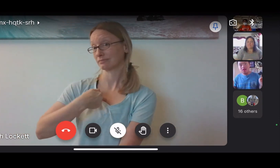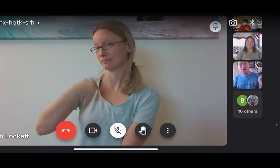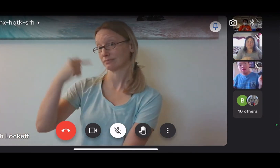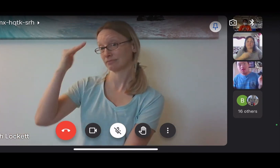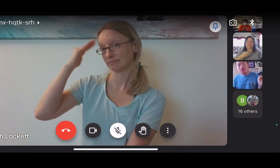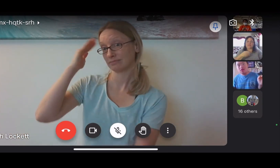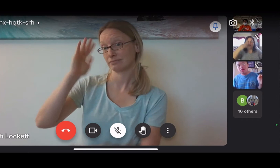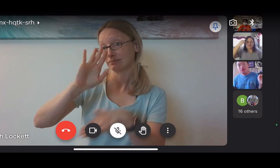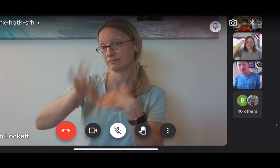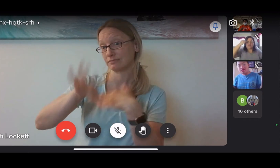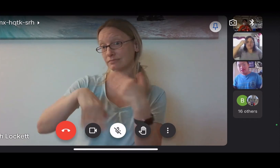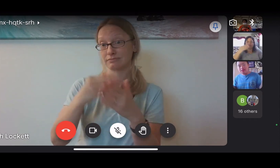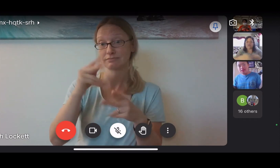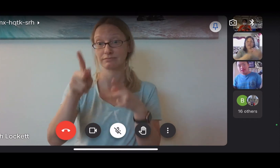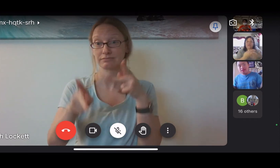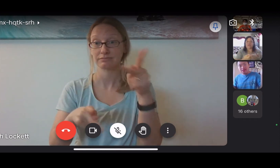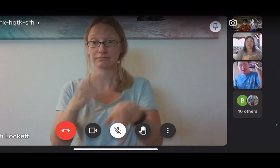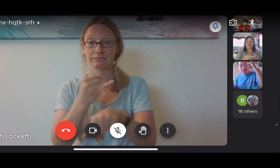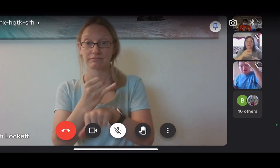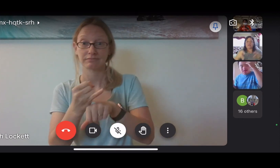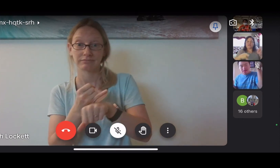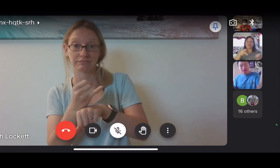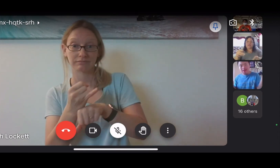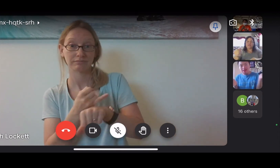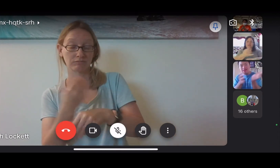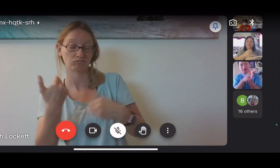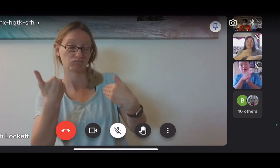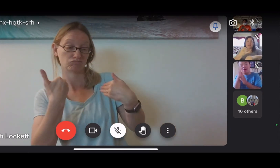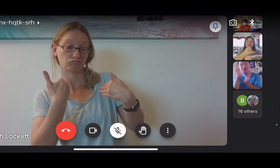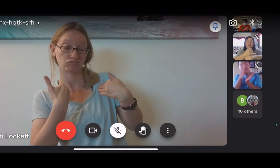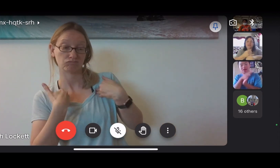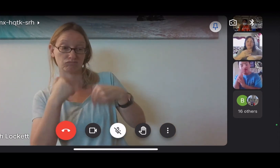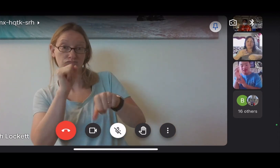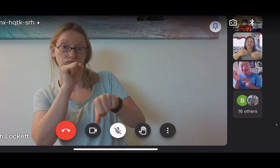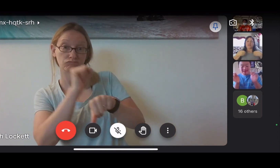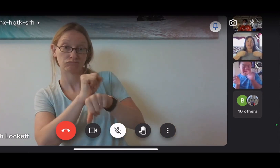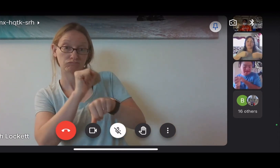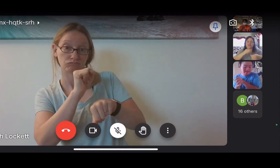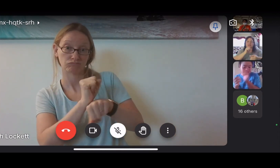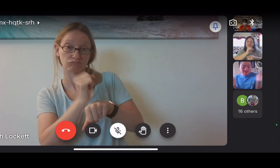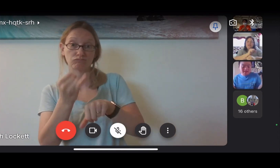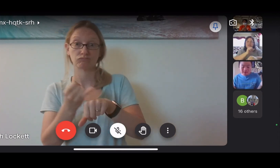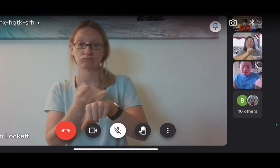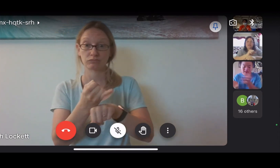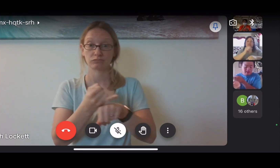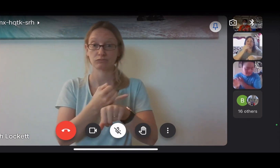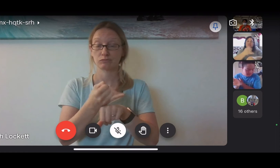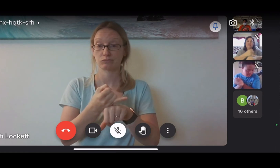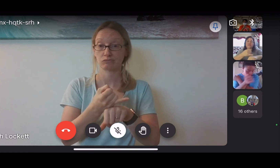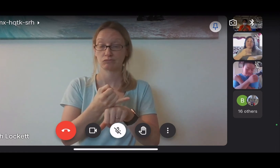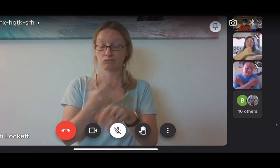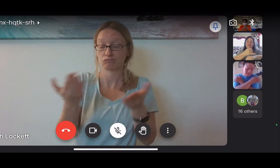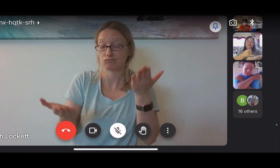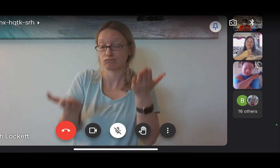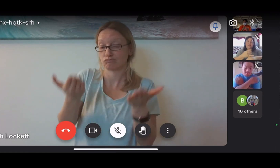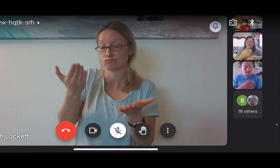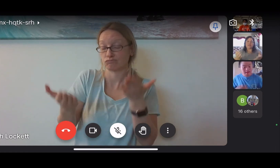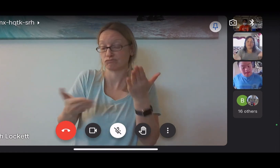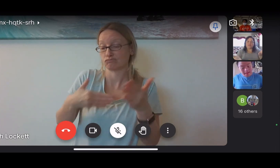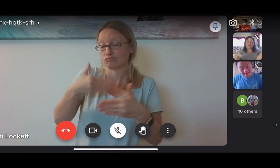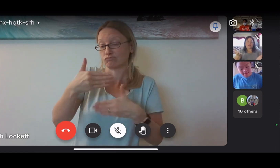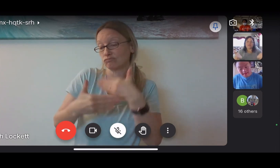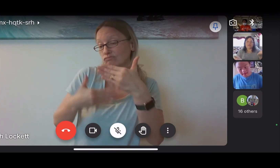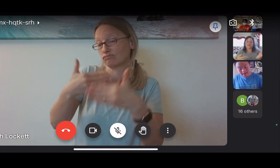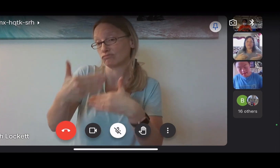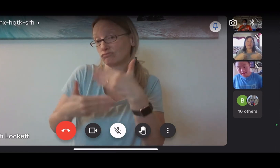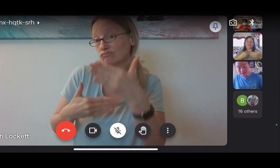I know everybody on this island has a role on this island, so maybe I can roll